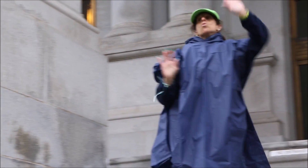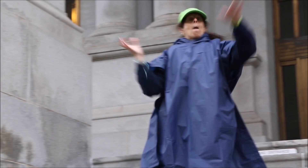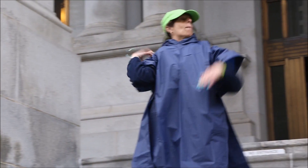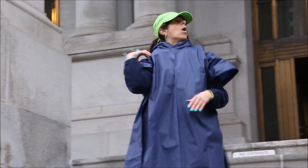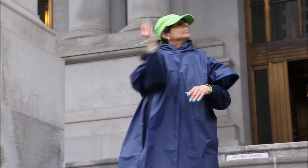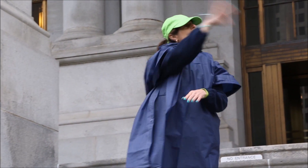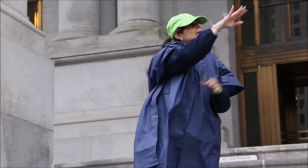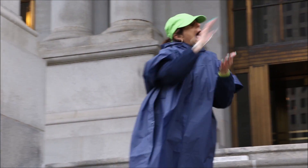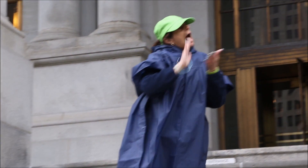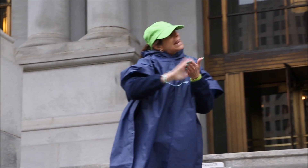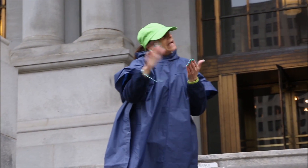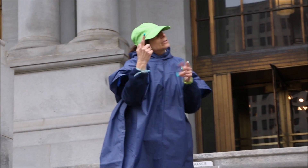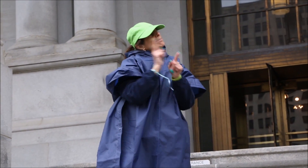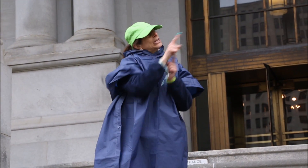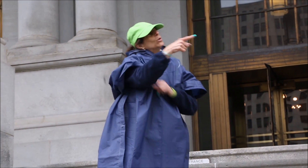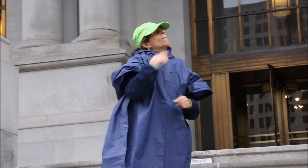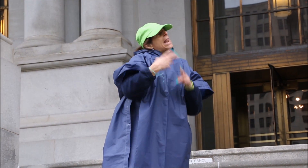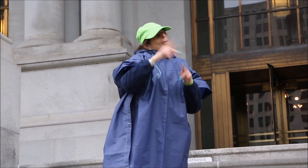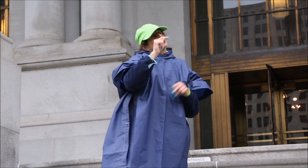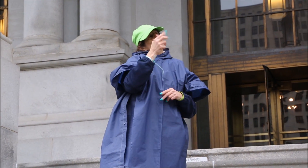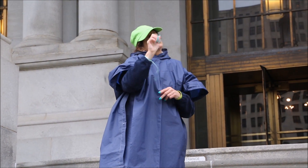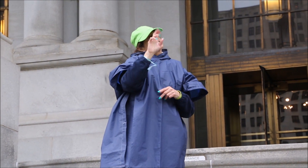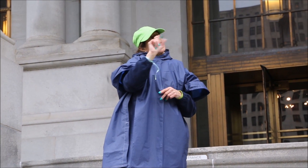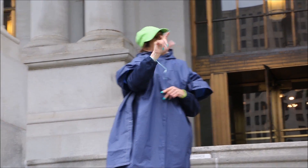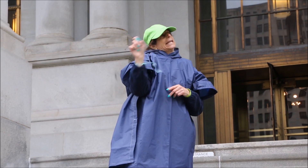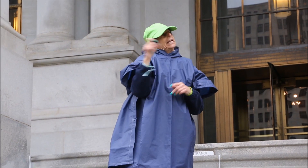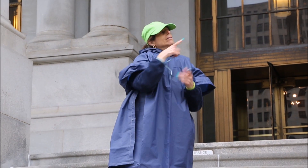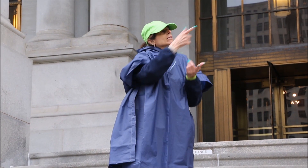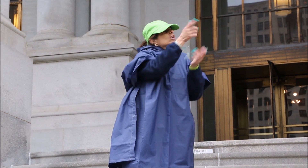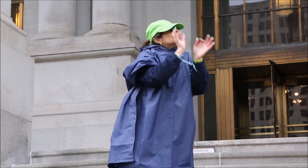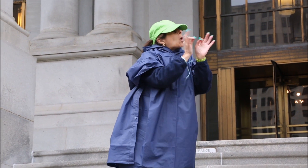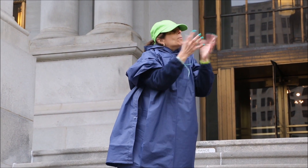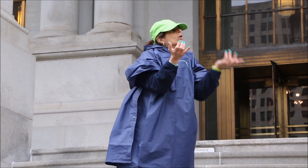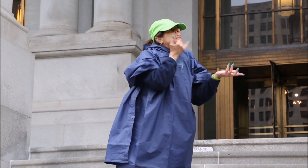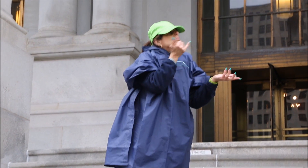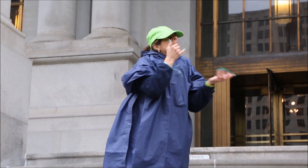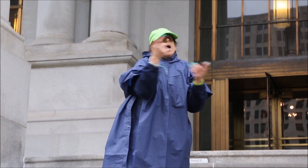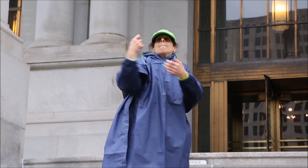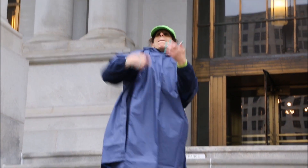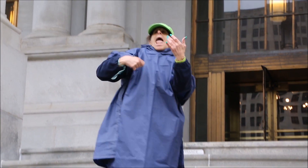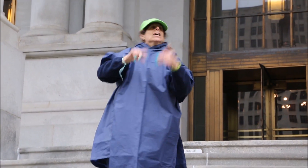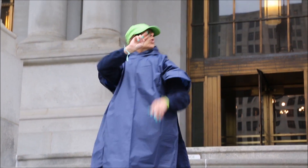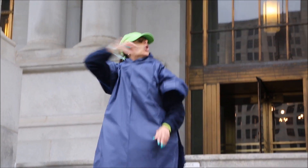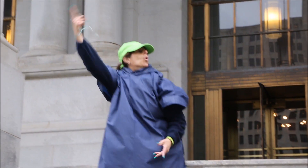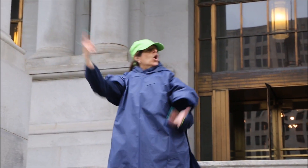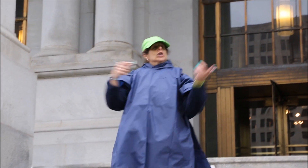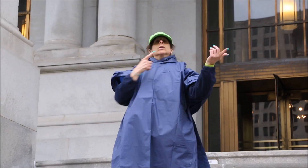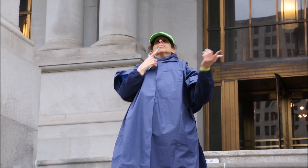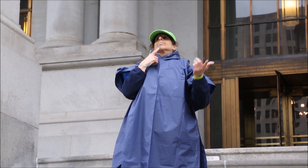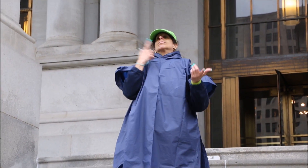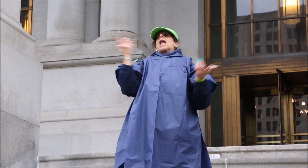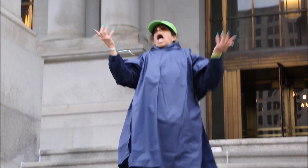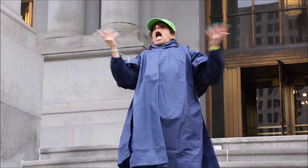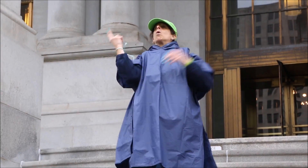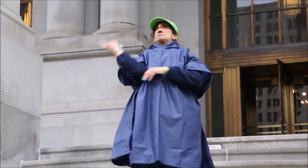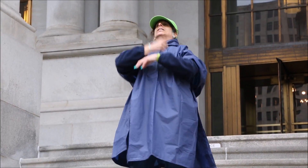where is the interpreter? They still didn't have any good excuse. And I lost it. I tell you, I blew my stack. I wrote